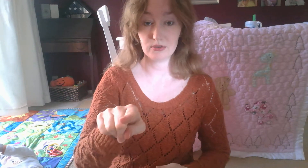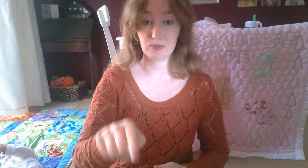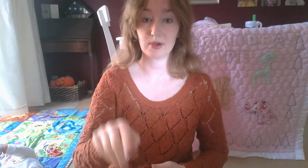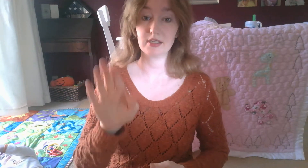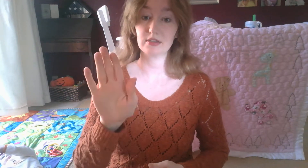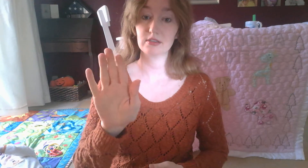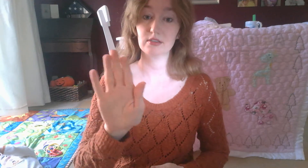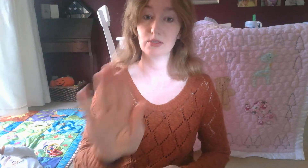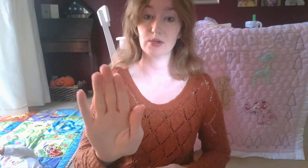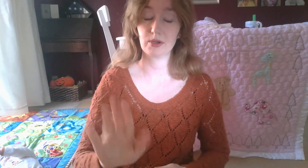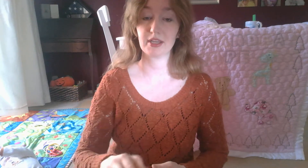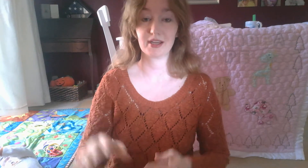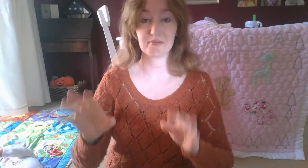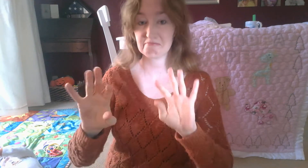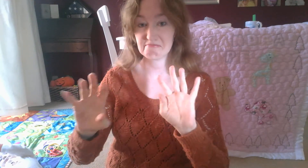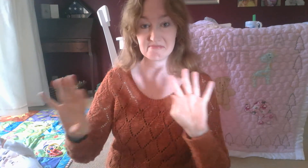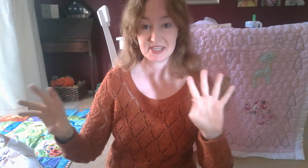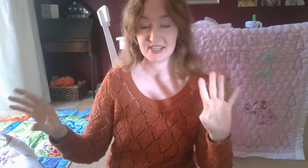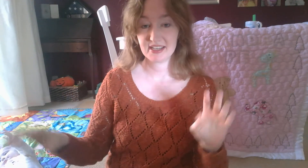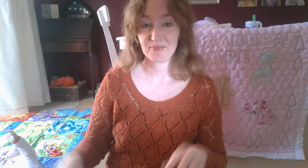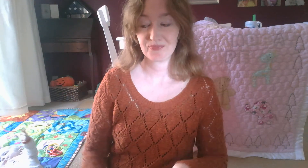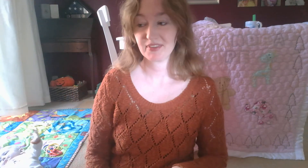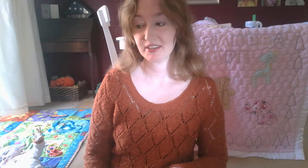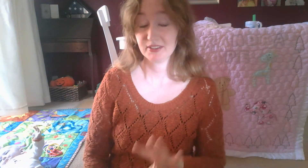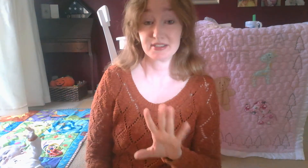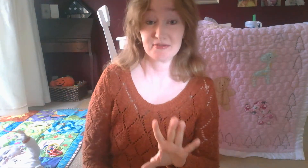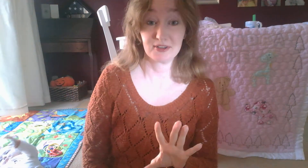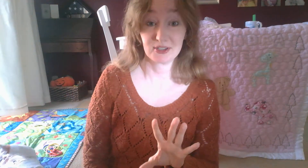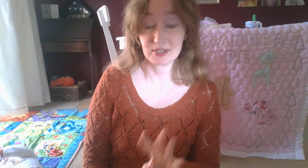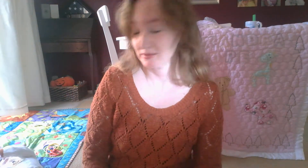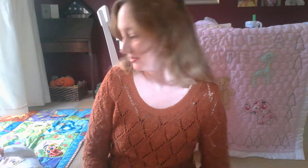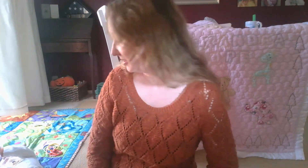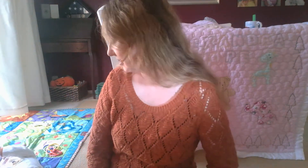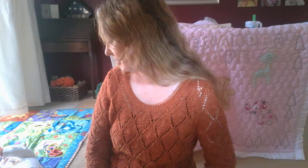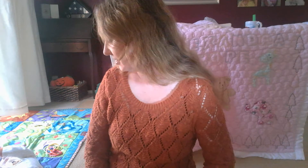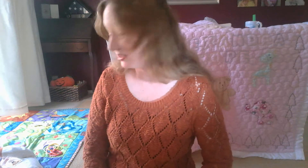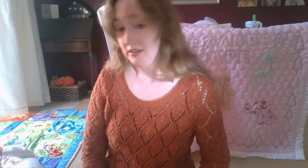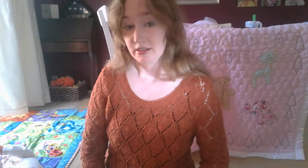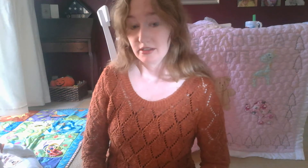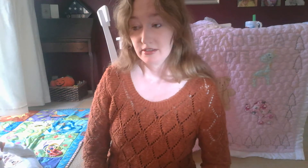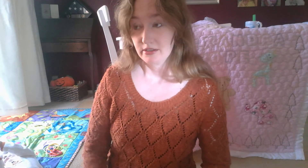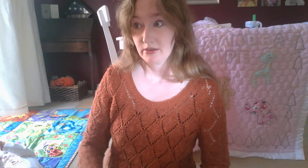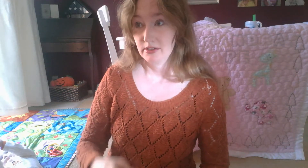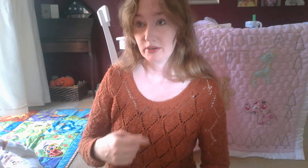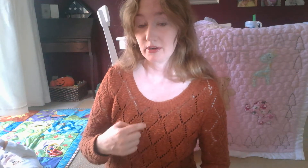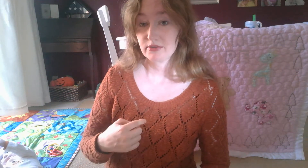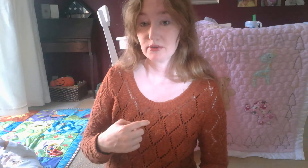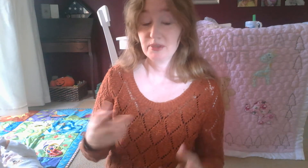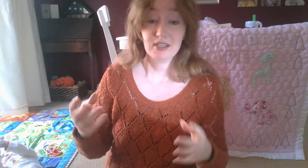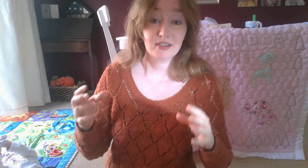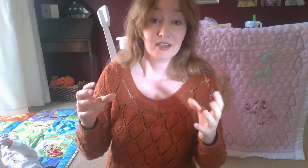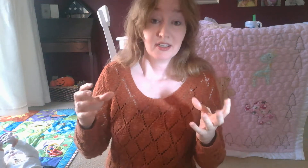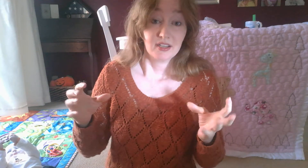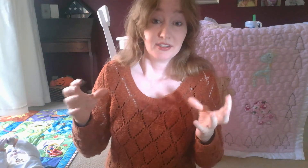You point, your, you go like that. Lesson for another time. So you could also be